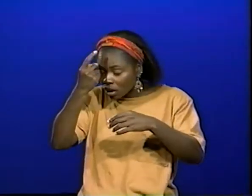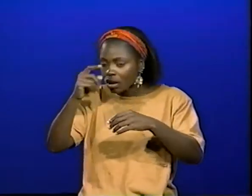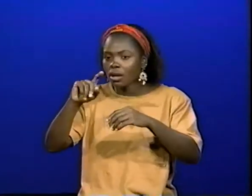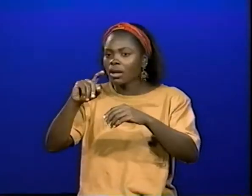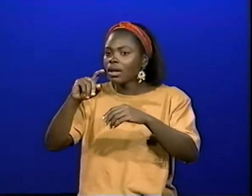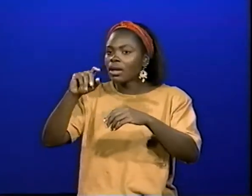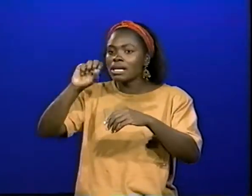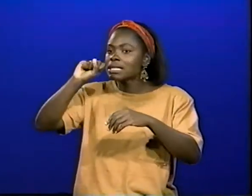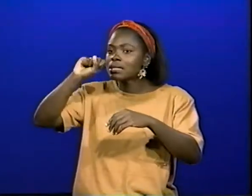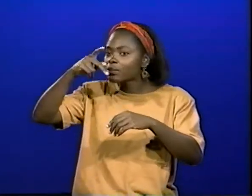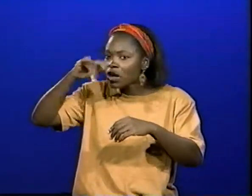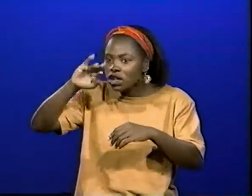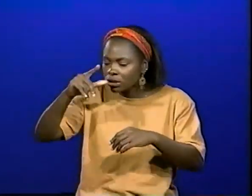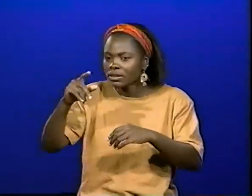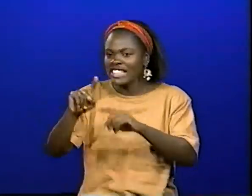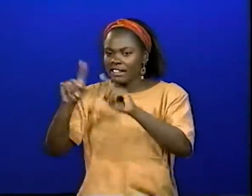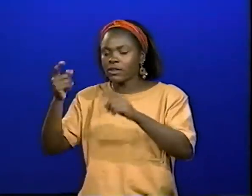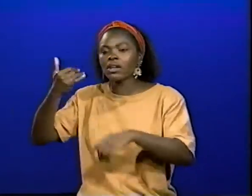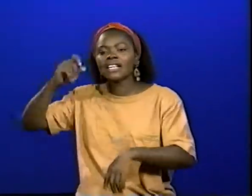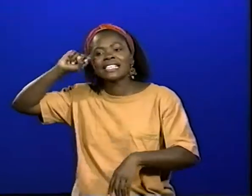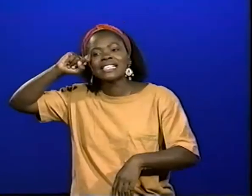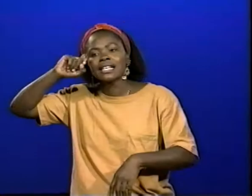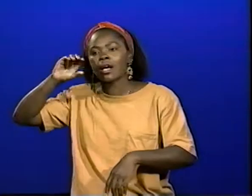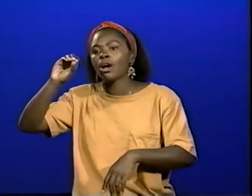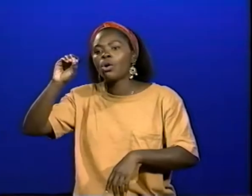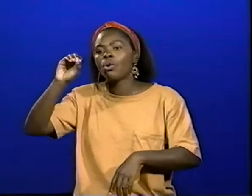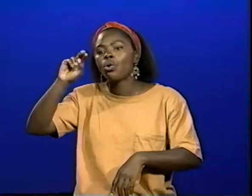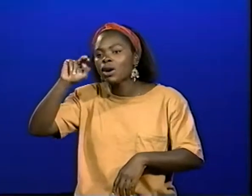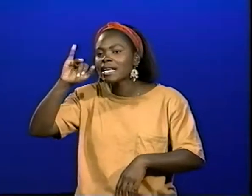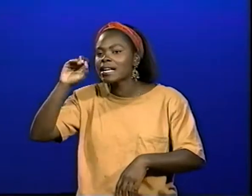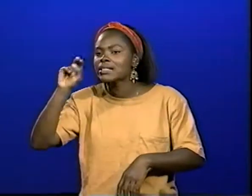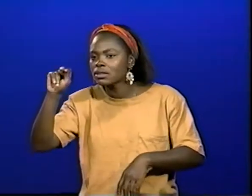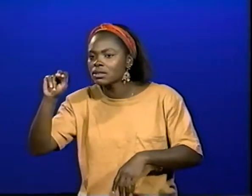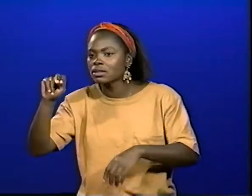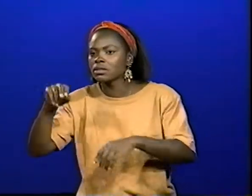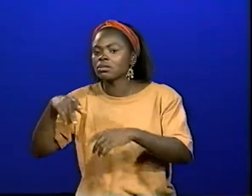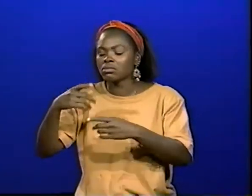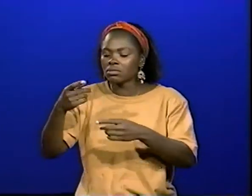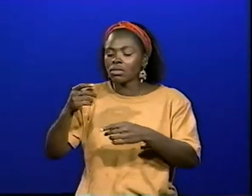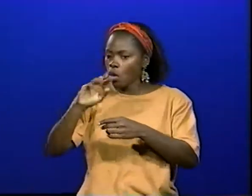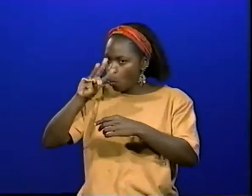Now, you understand, spring onions are different than regular onions.